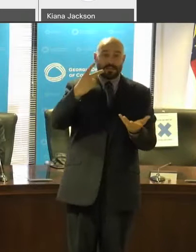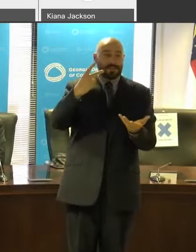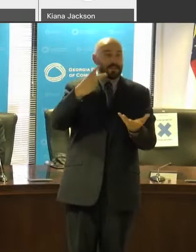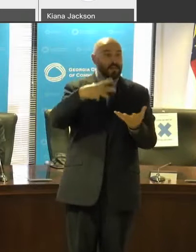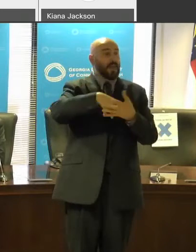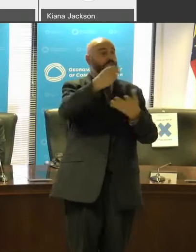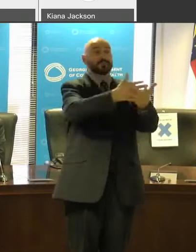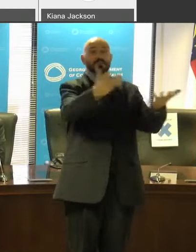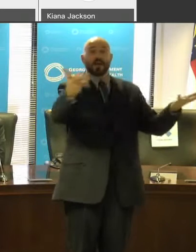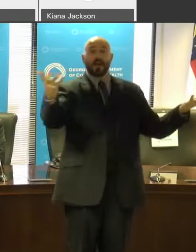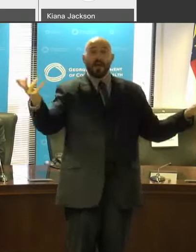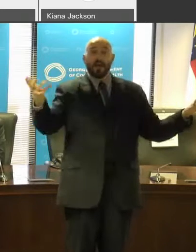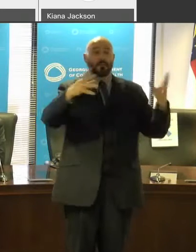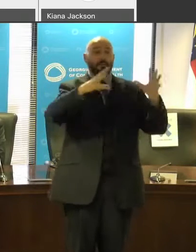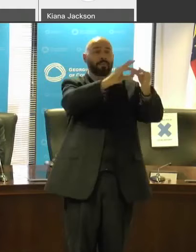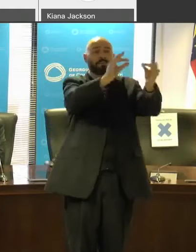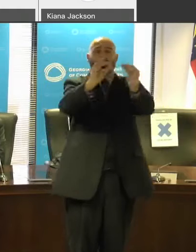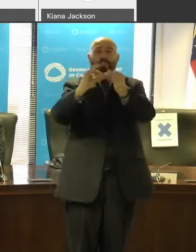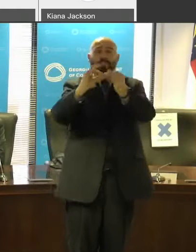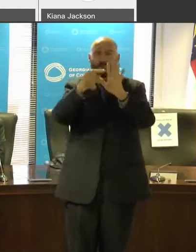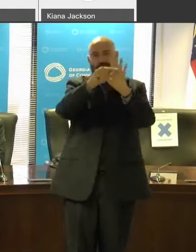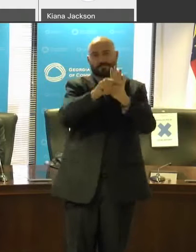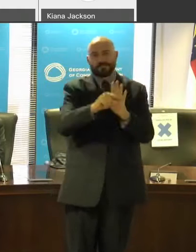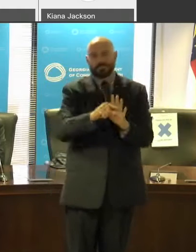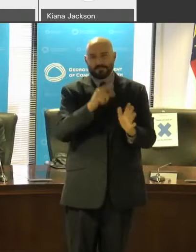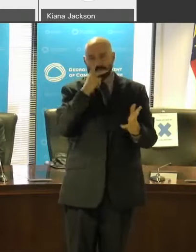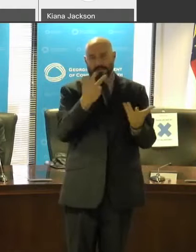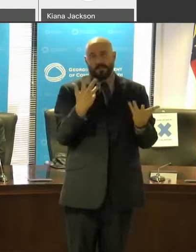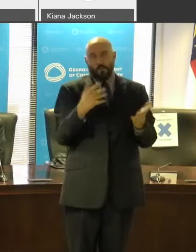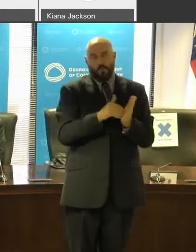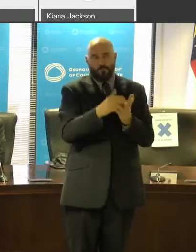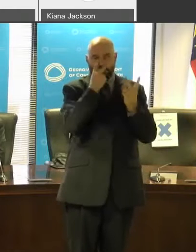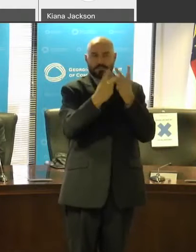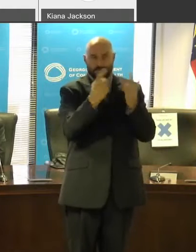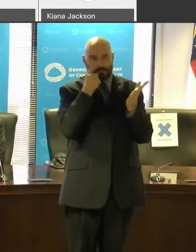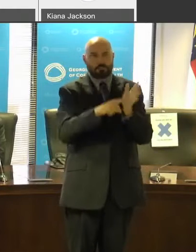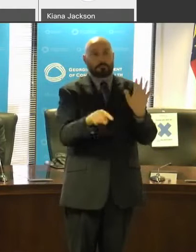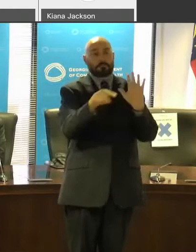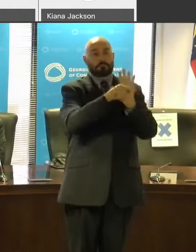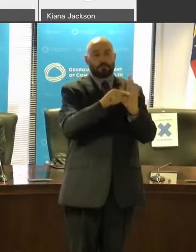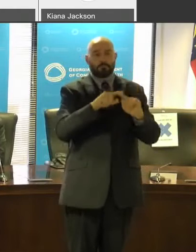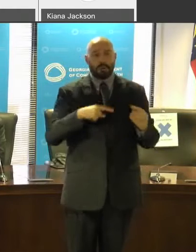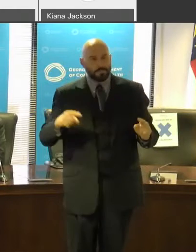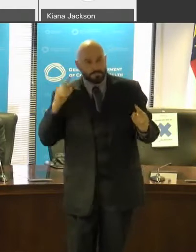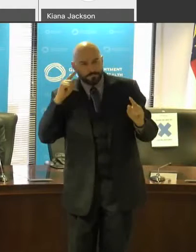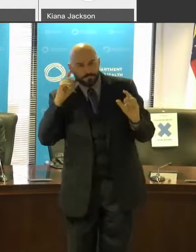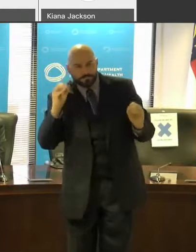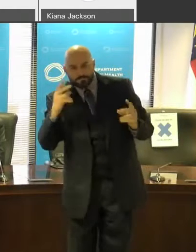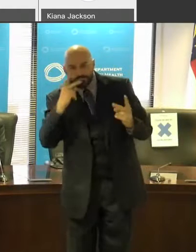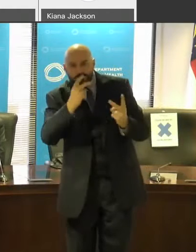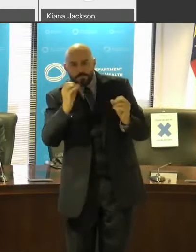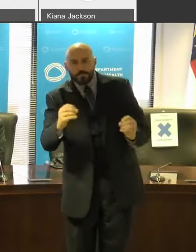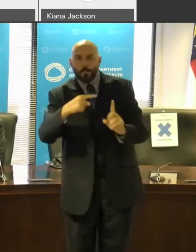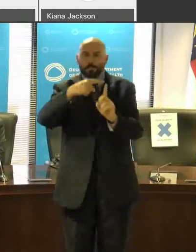any negatives there may be, but never hear the positives and the thanks to the